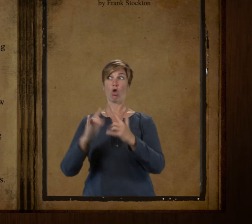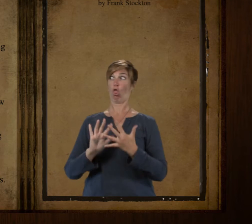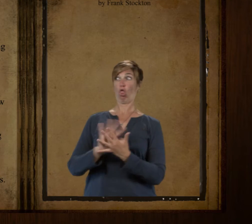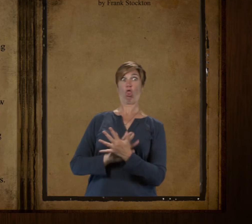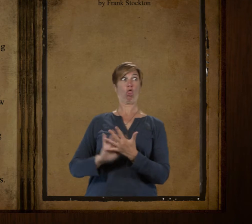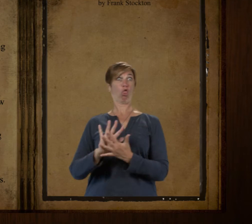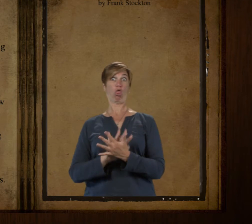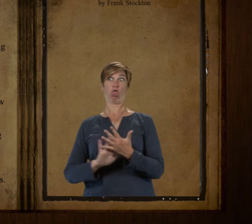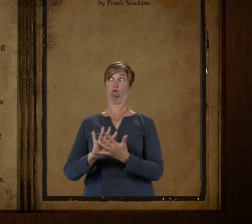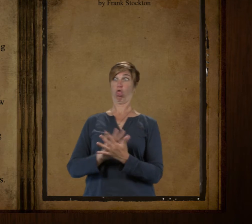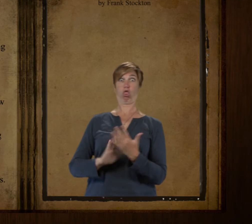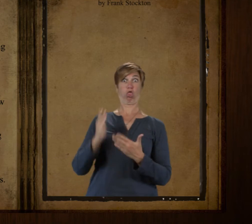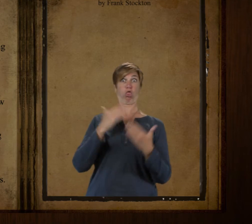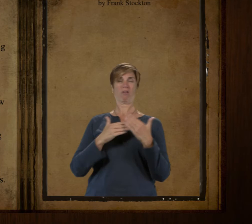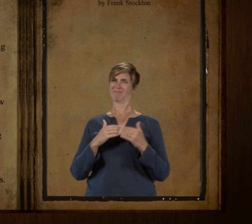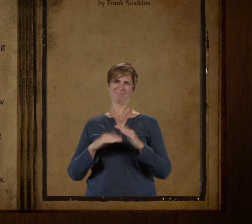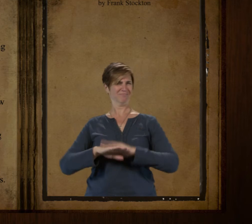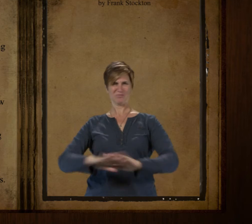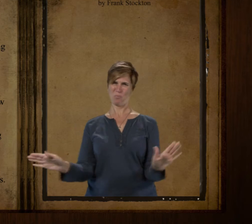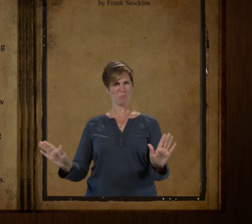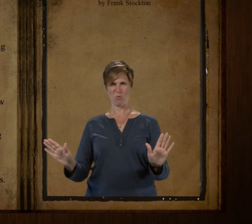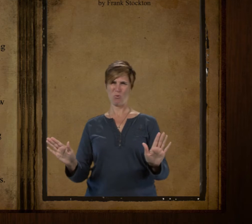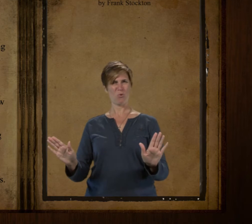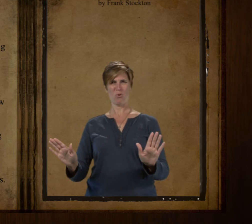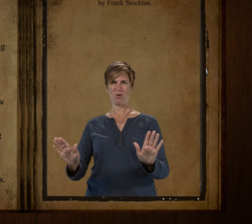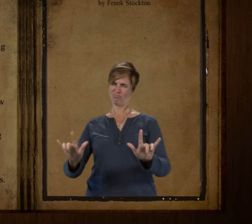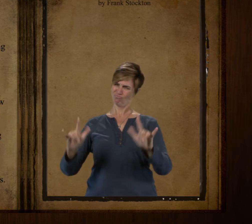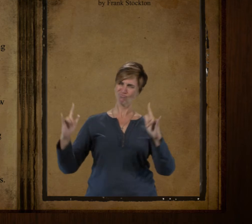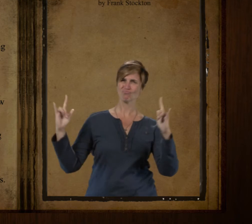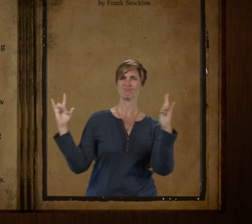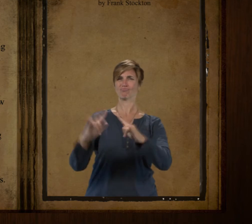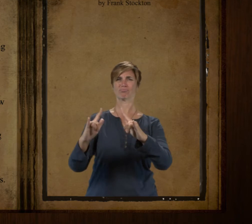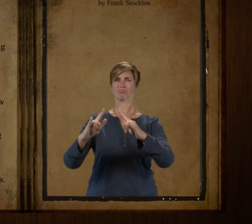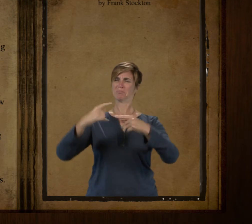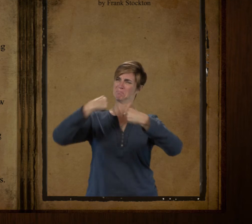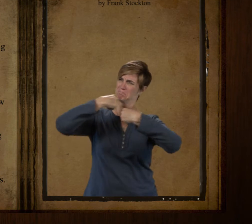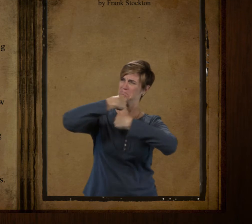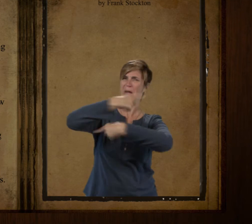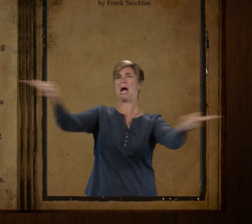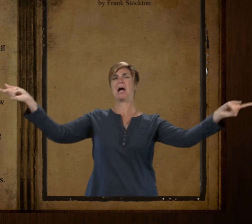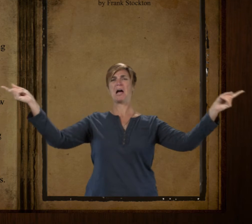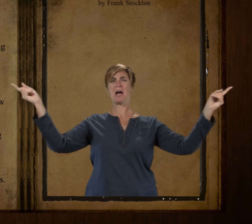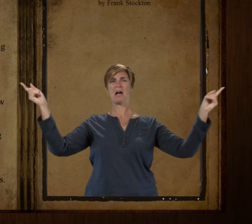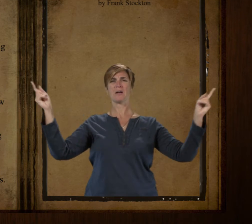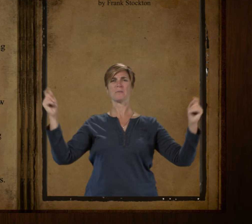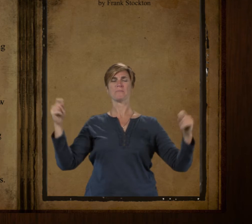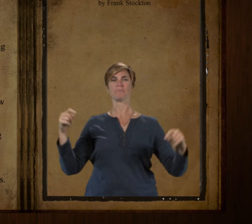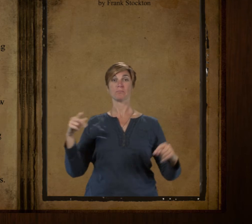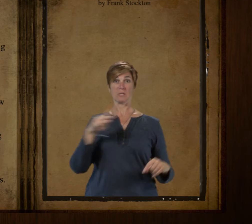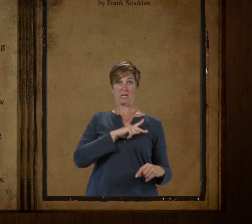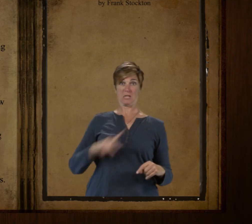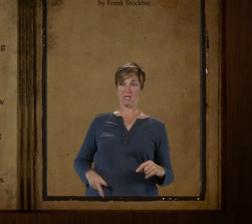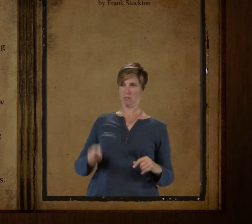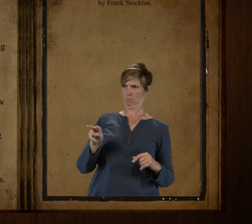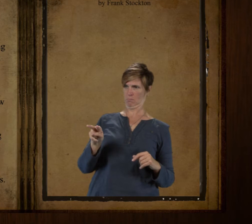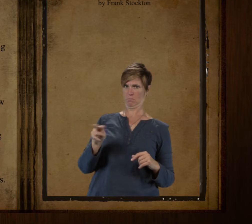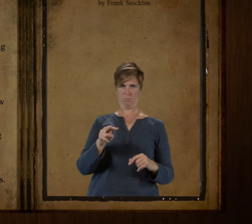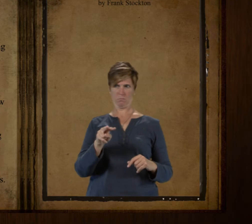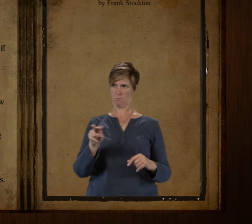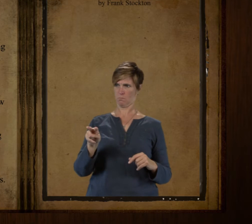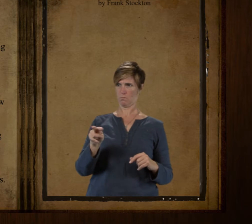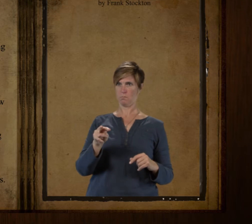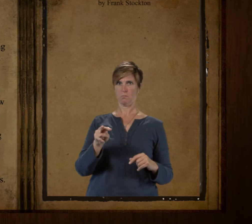loved the princess, and neither he, she, nor anyone else thought of denying that fact.